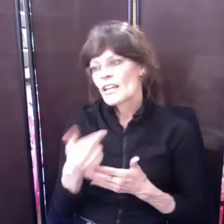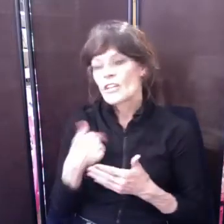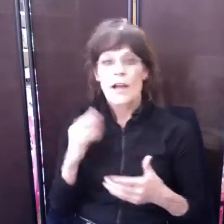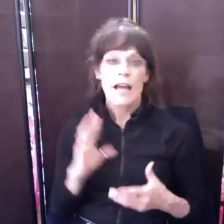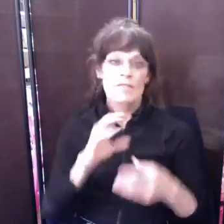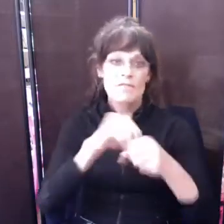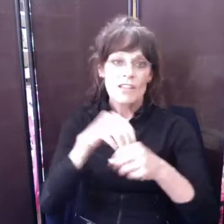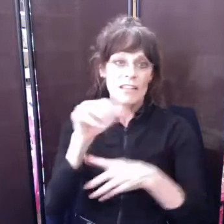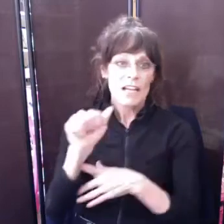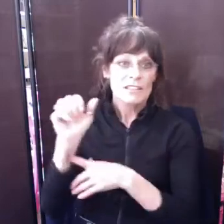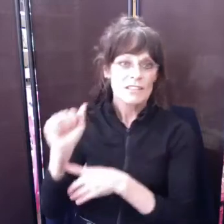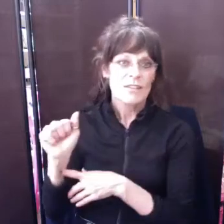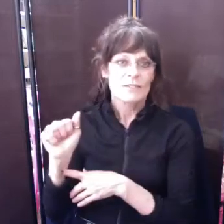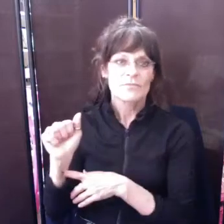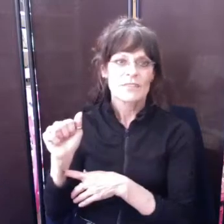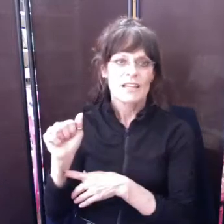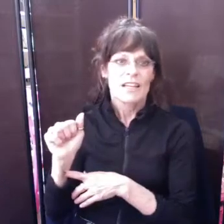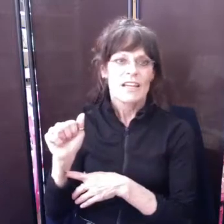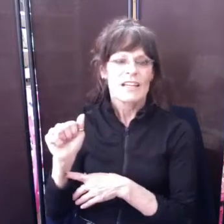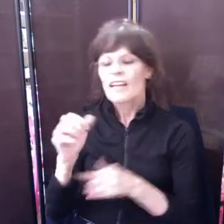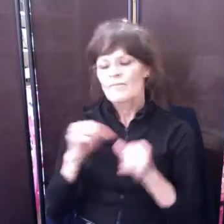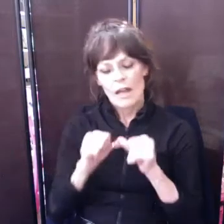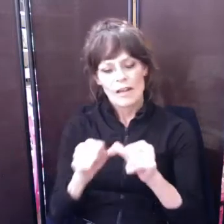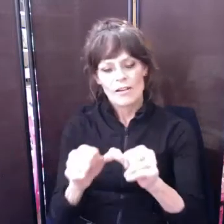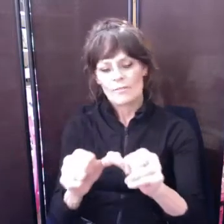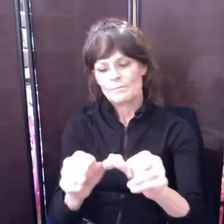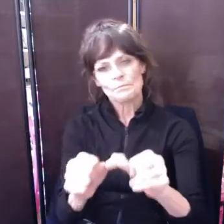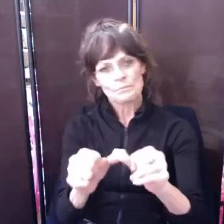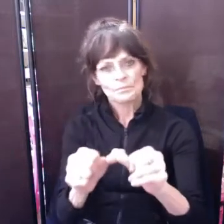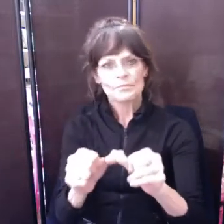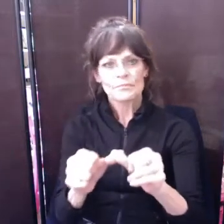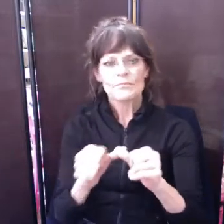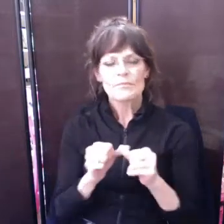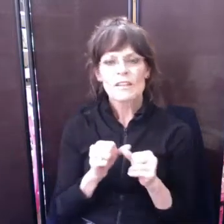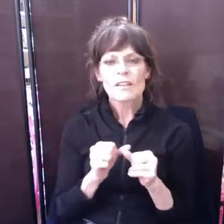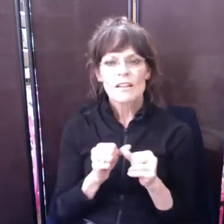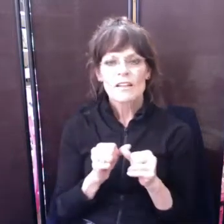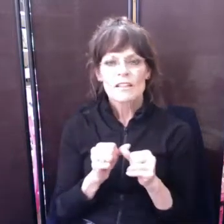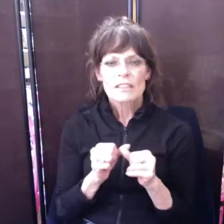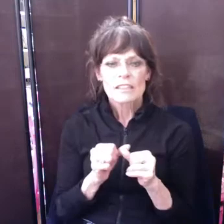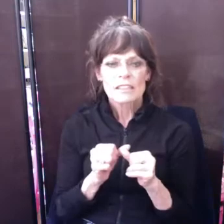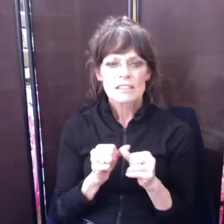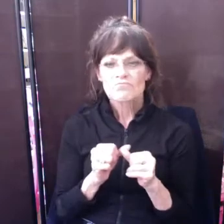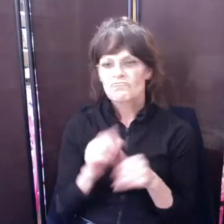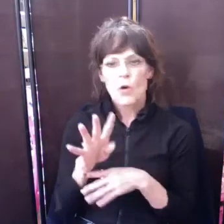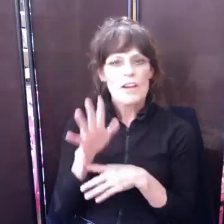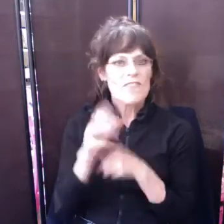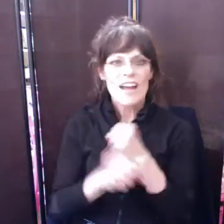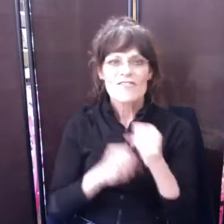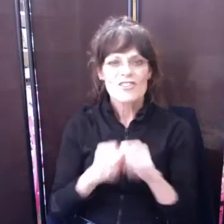Alcoholics Anonymous, and I have never not been involved in Alcoholics Anonymous. And there's been, there's been 45 years of life. There's been